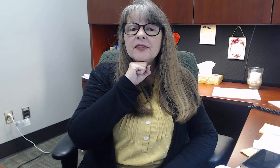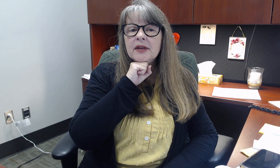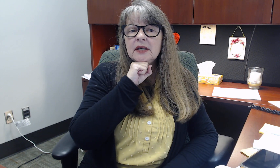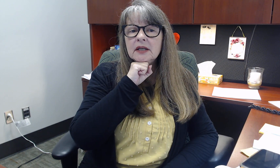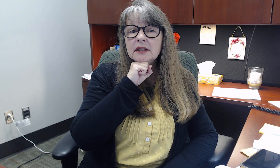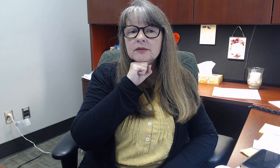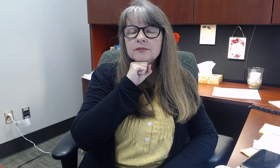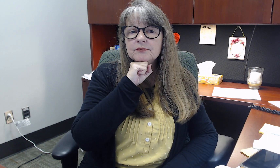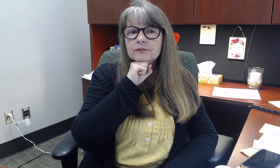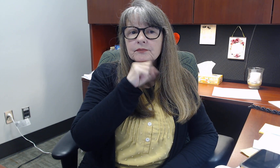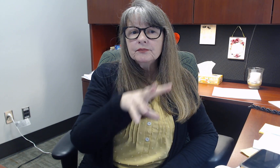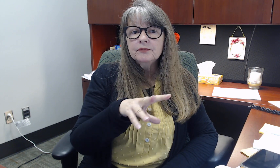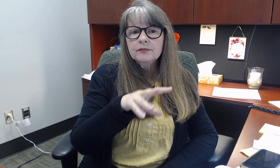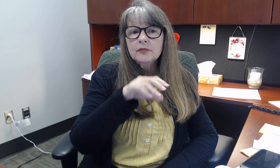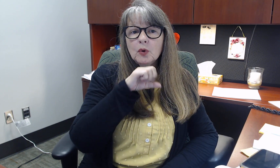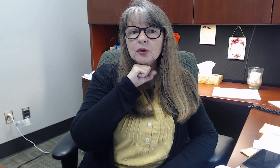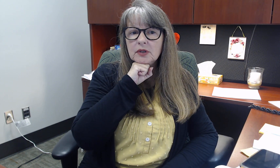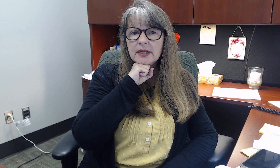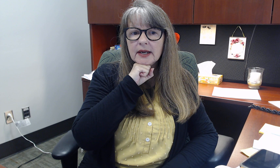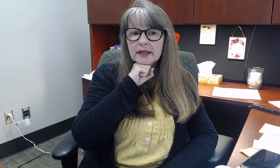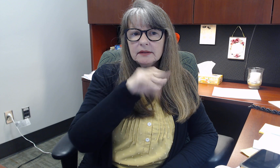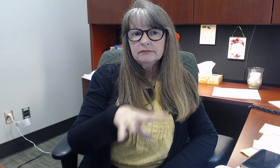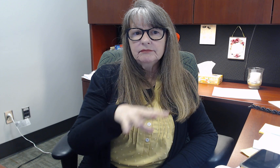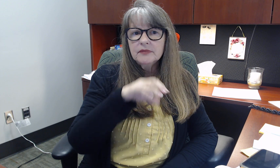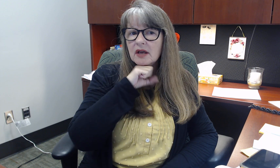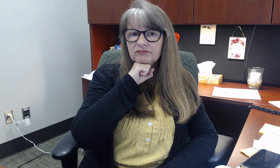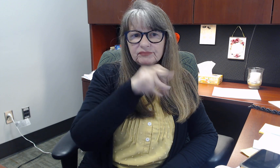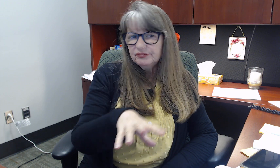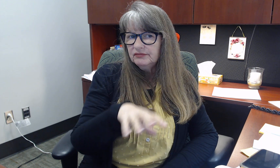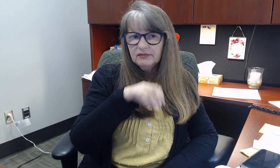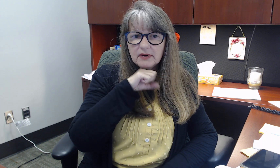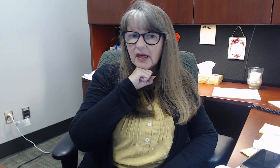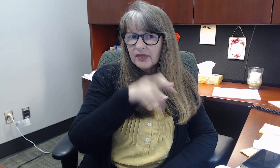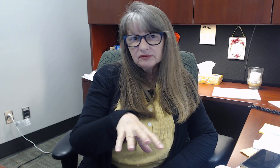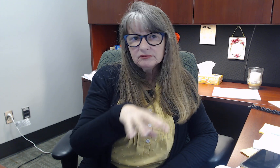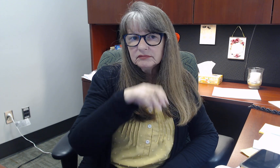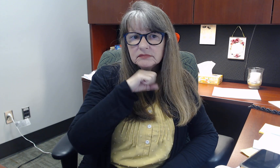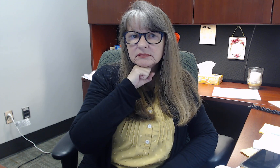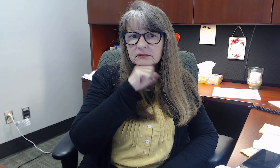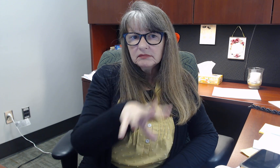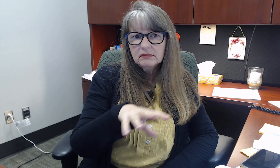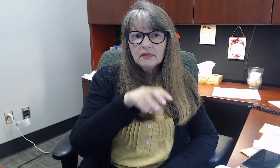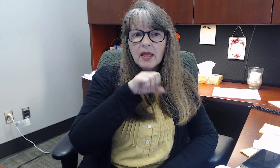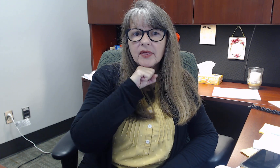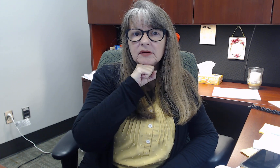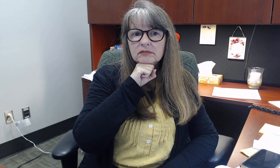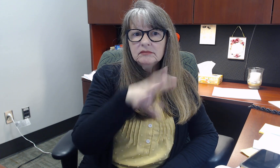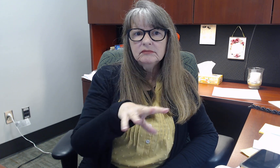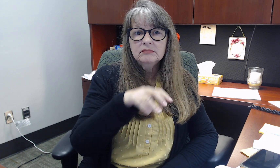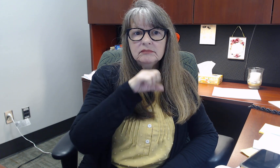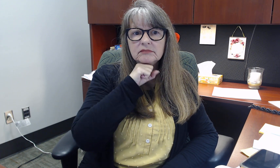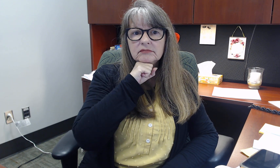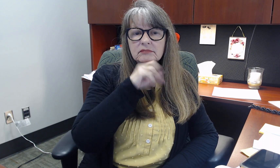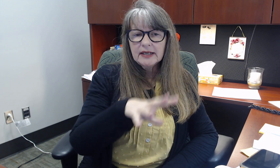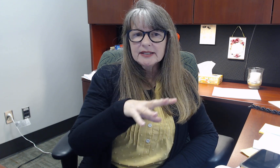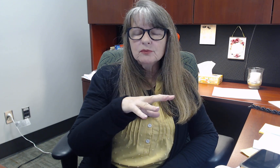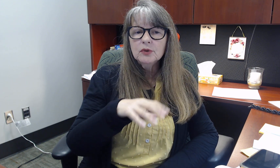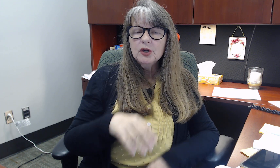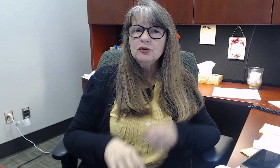Nothing, or you deny it. No, nothing. Like I said, you can